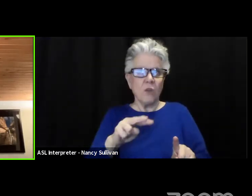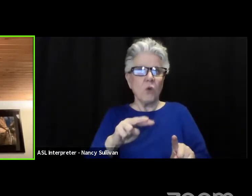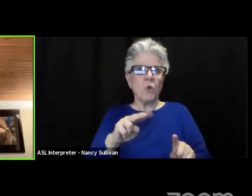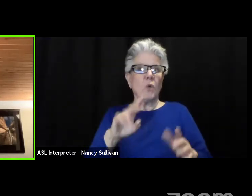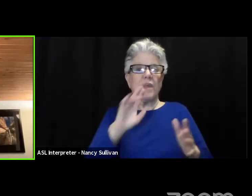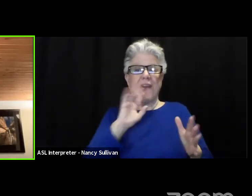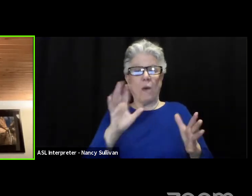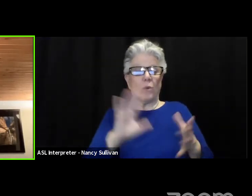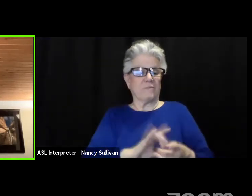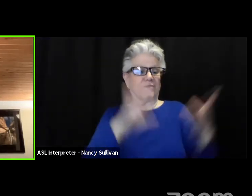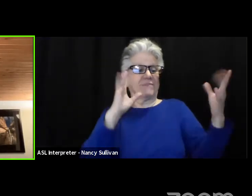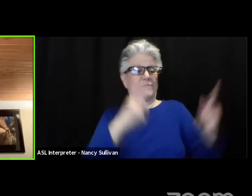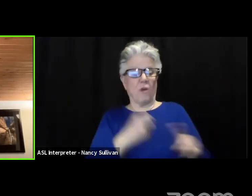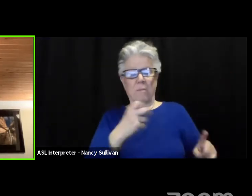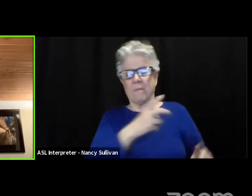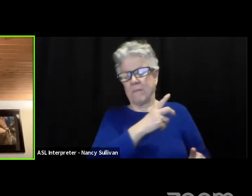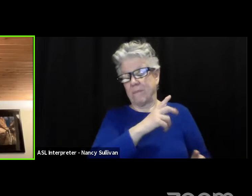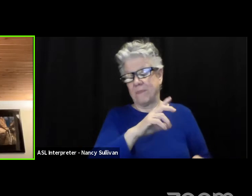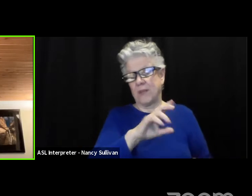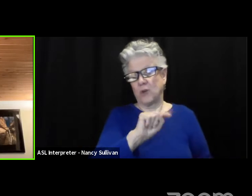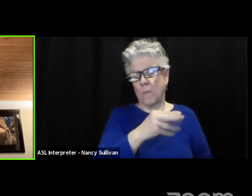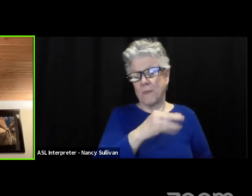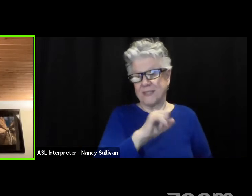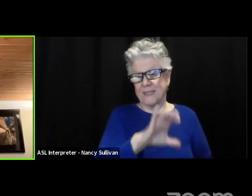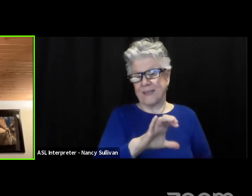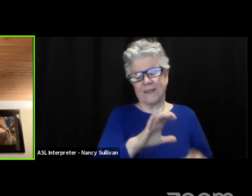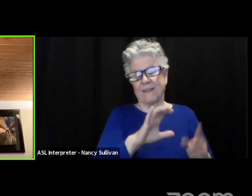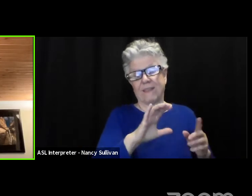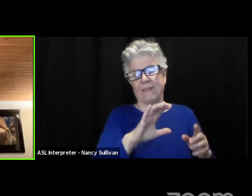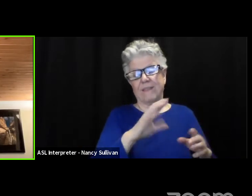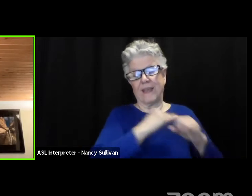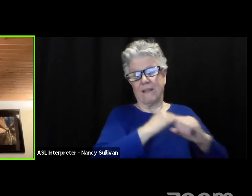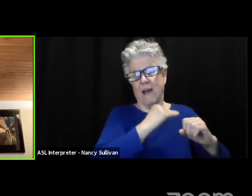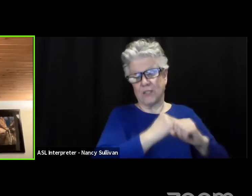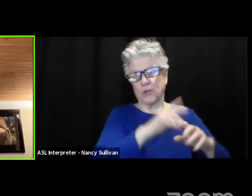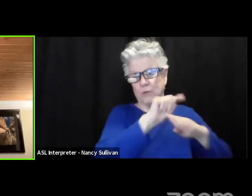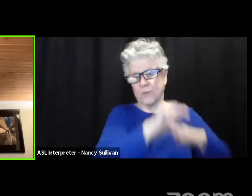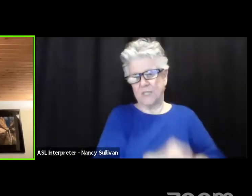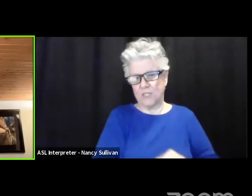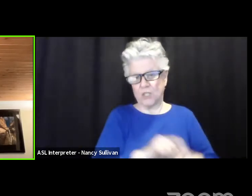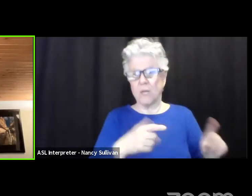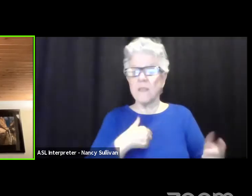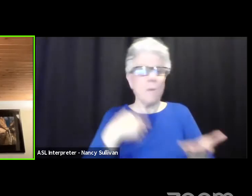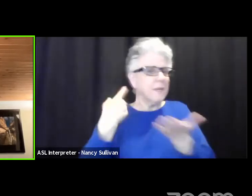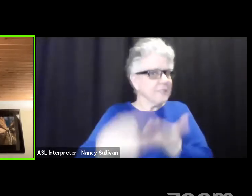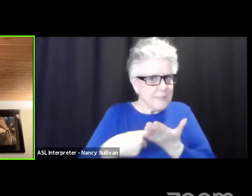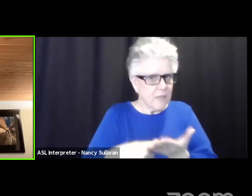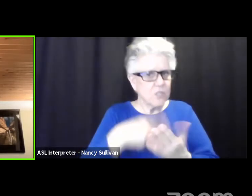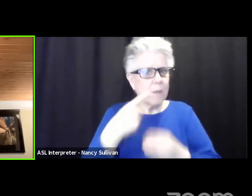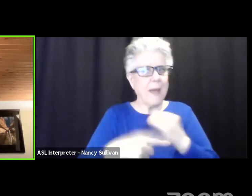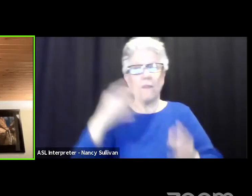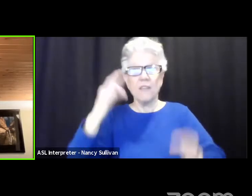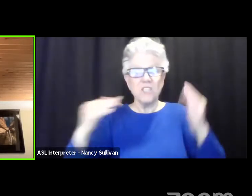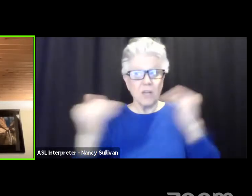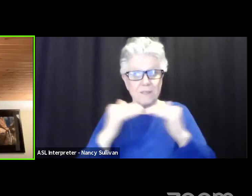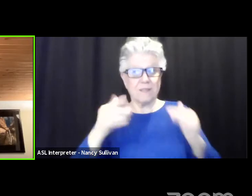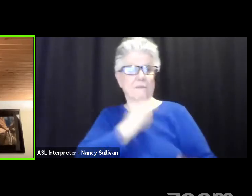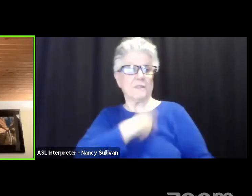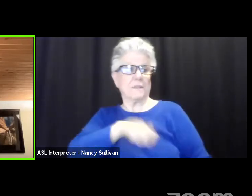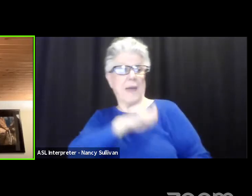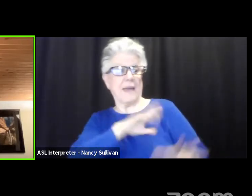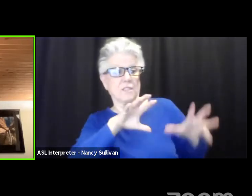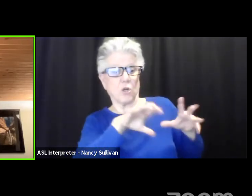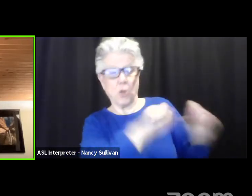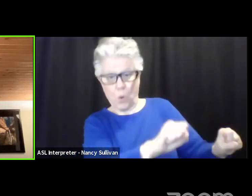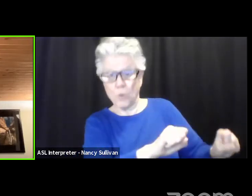the Thomistic theological tradition. Amid the various engagements and disputes about the justice of the Spanish colonial enterprise